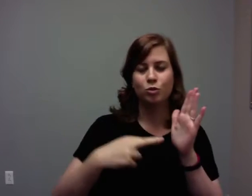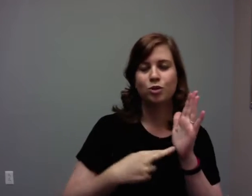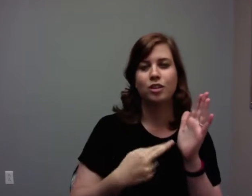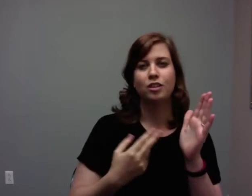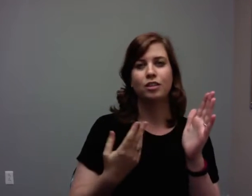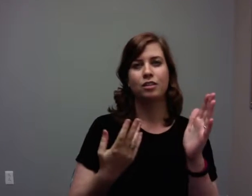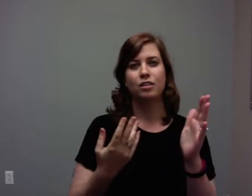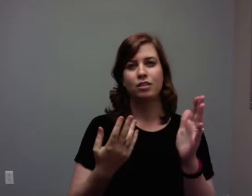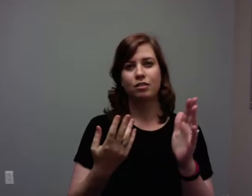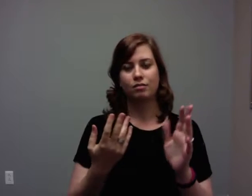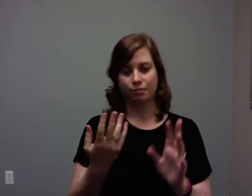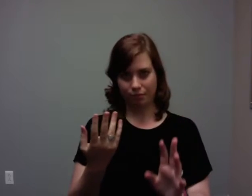iwasadopted.com,